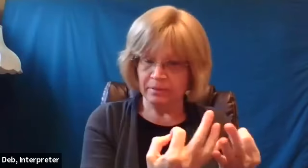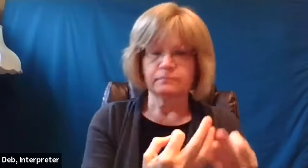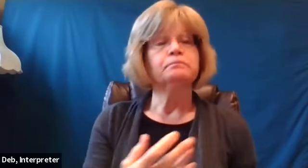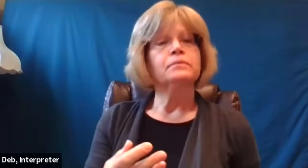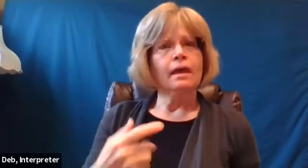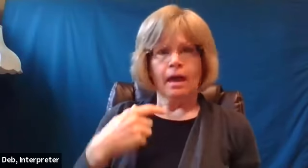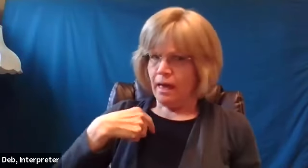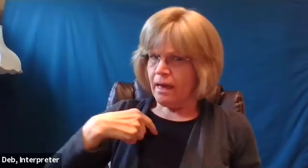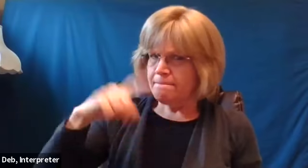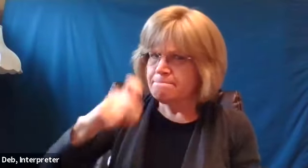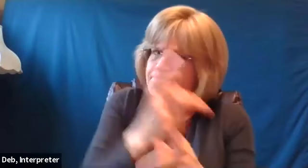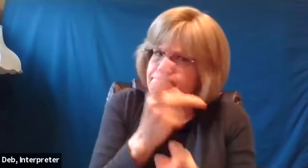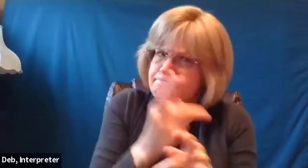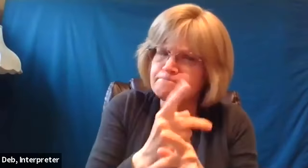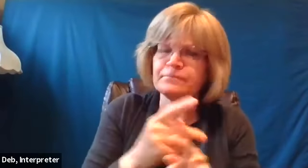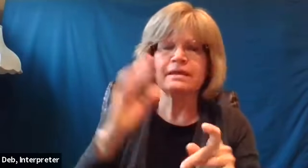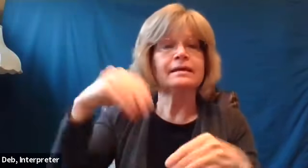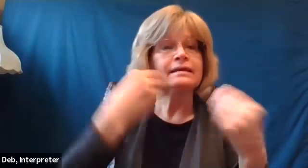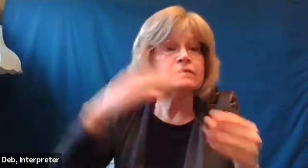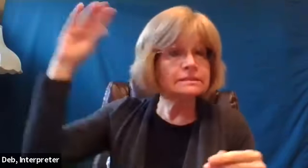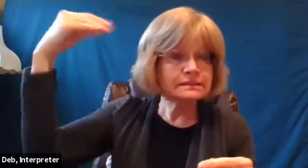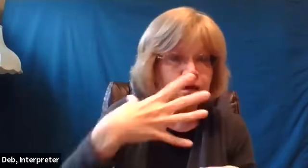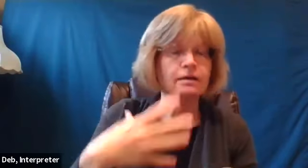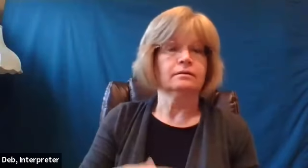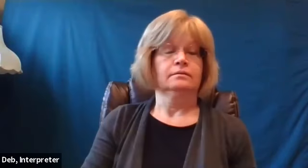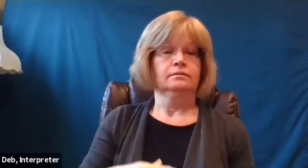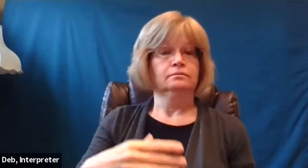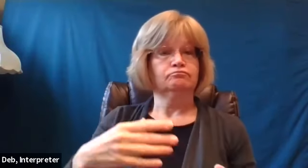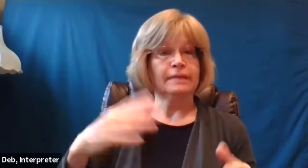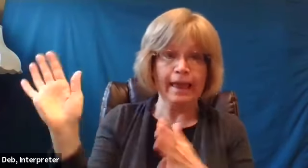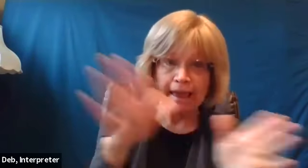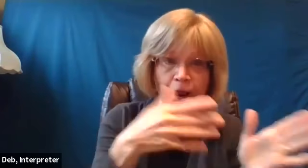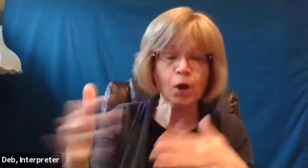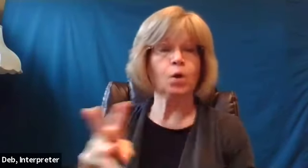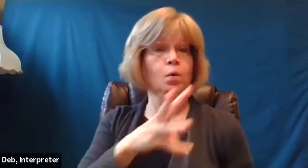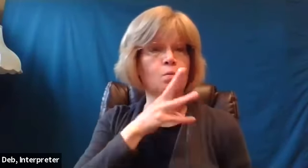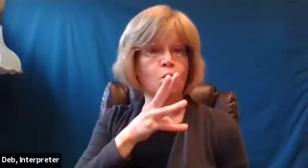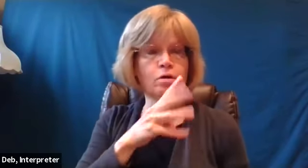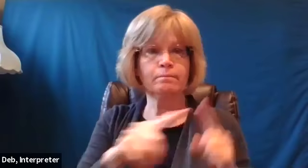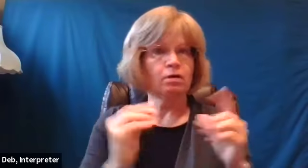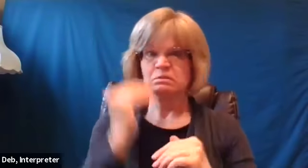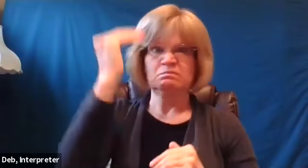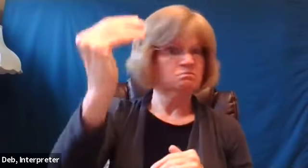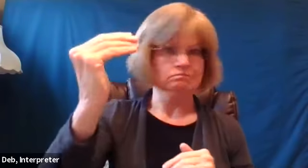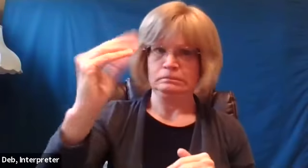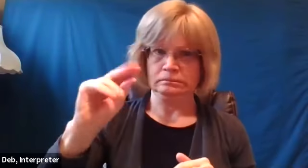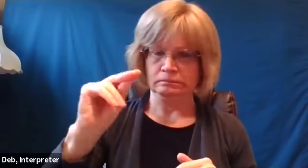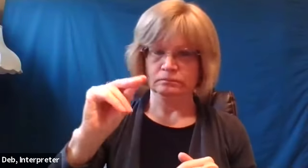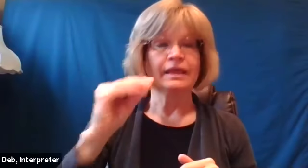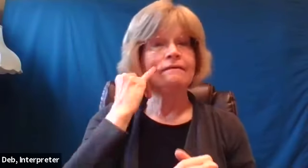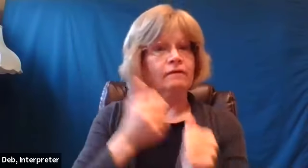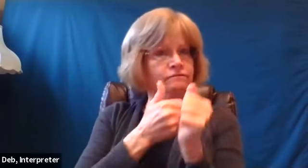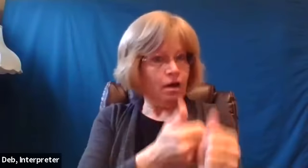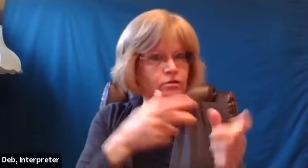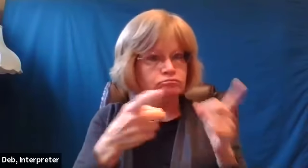make sure that the plant gets sunlight, oxygen, and some water, but not too much. If I follow these directions, the plant will stay healthy. If I